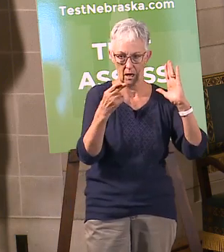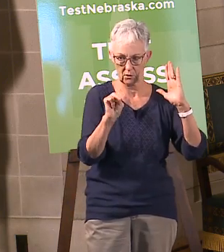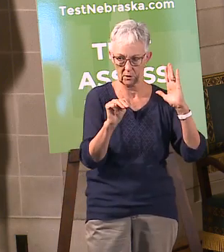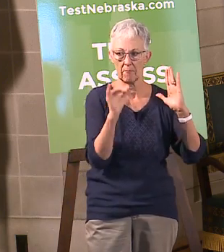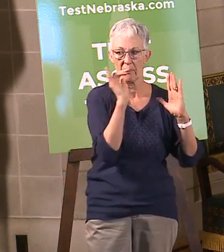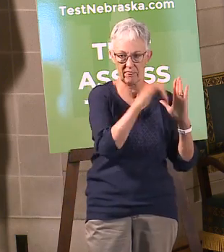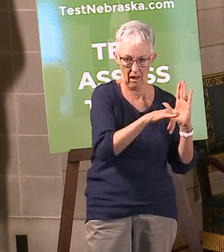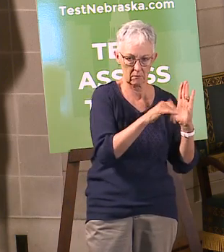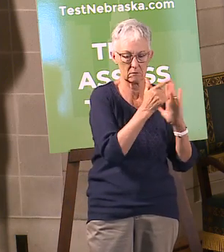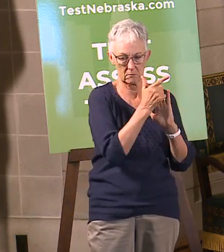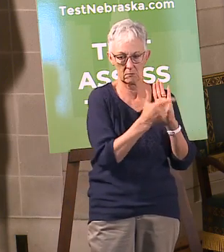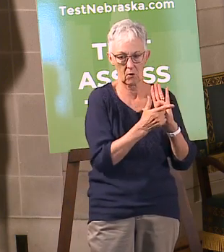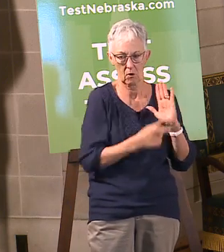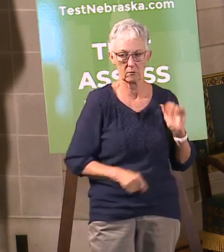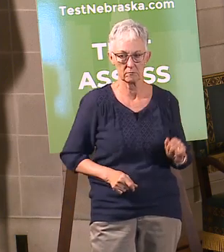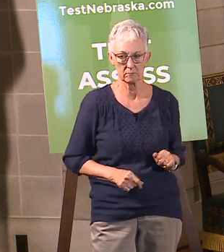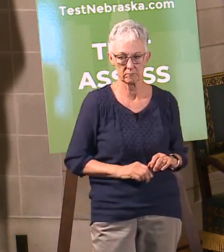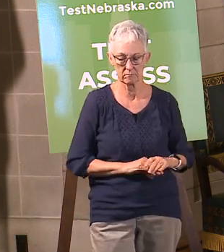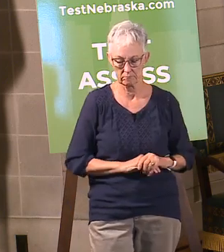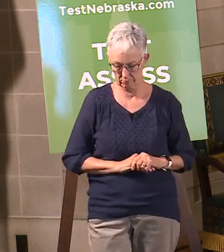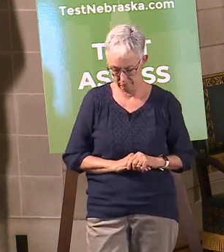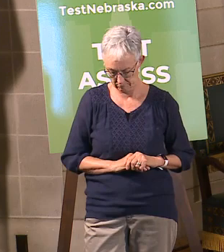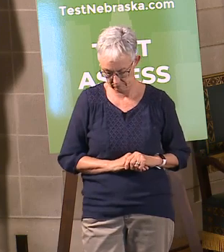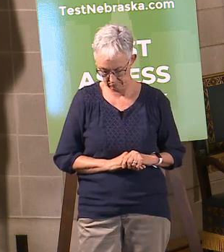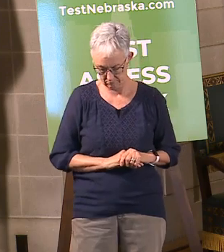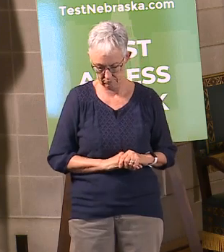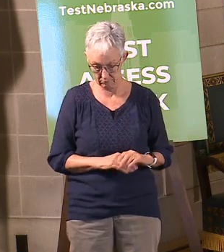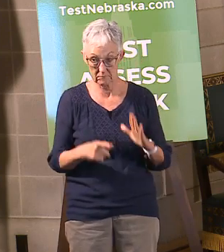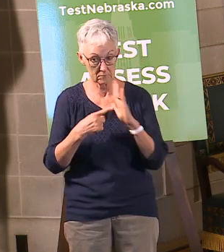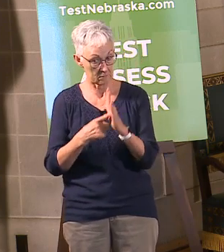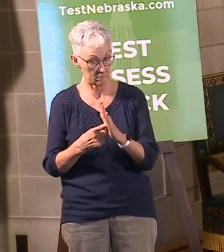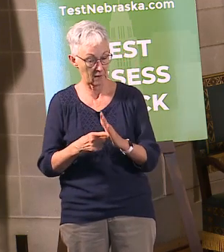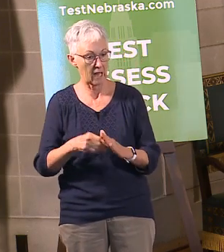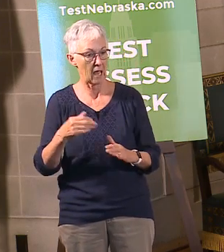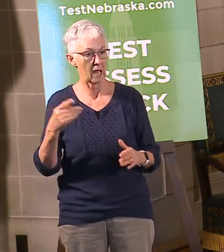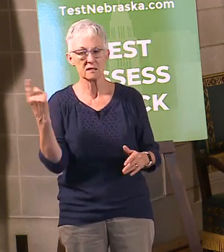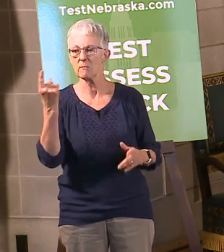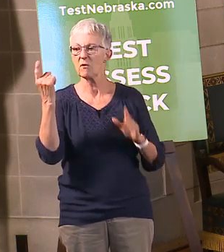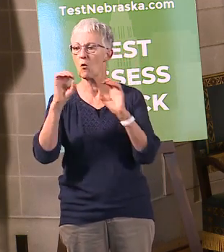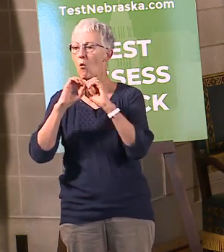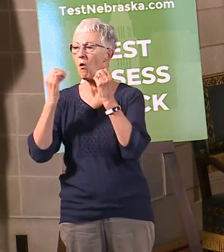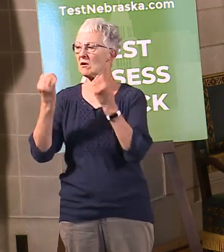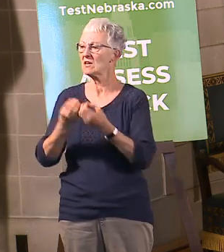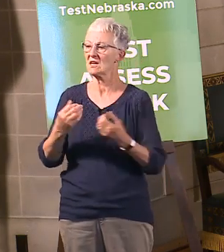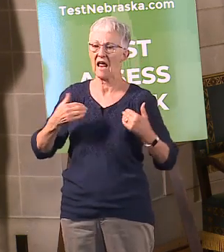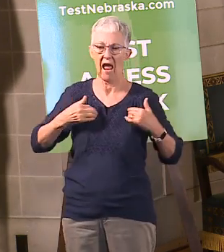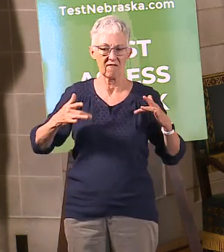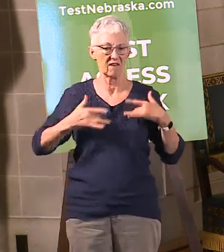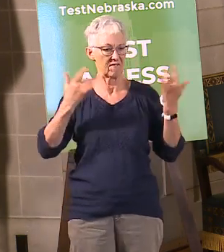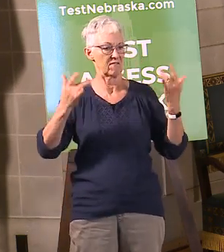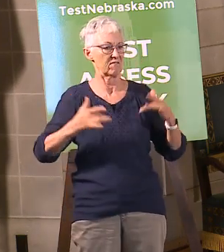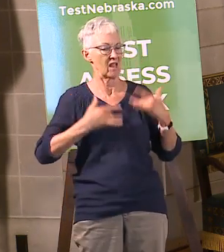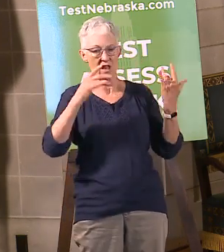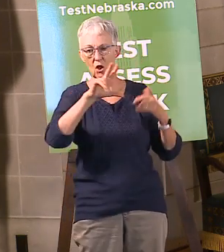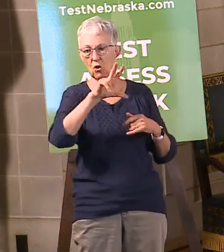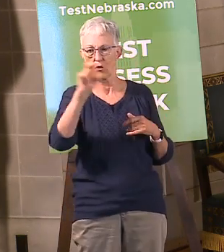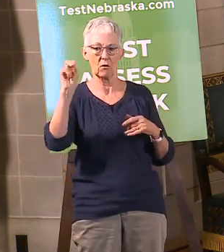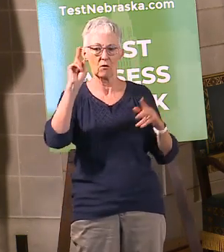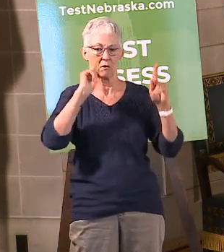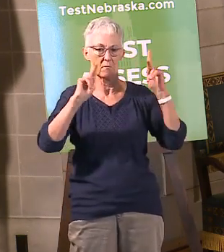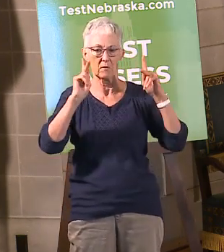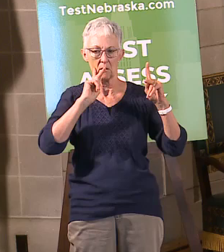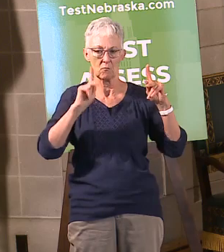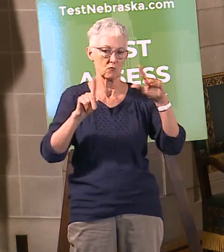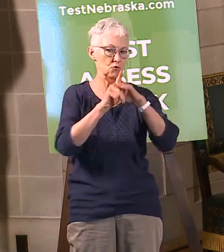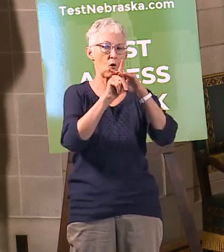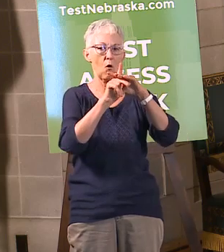For example, if an organization holds a public event and 30 people show up, even if they follow social distancing, are they breaking law? And again, we're at the 10% rule right now in May,